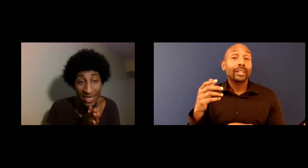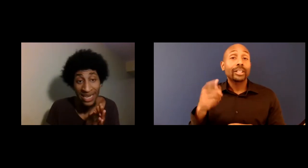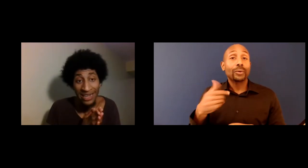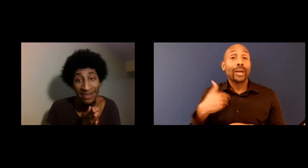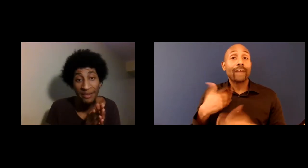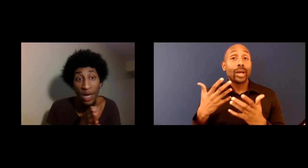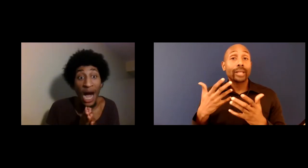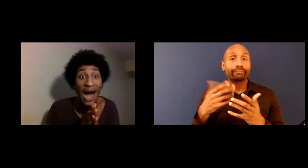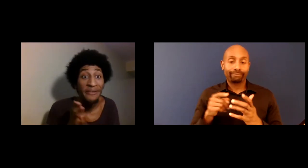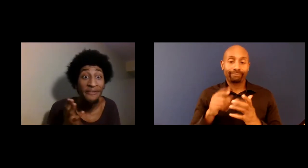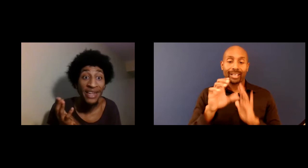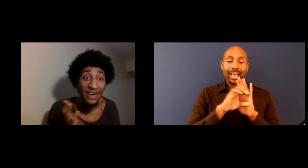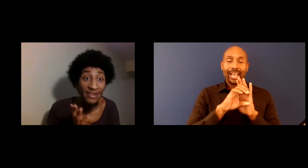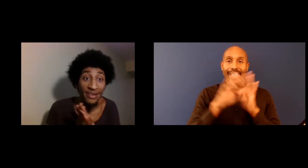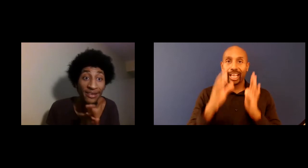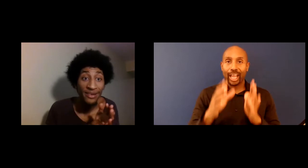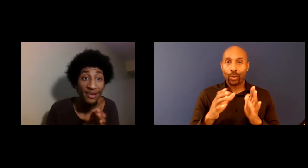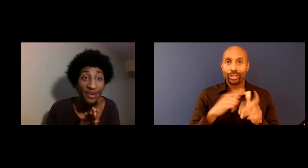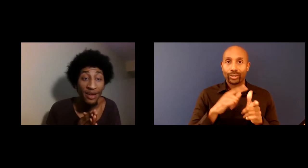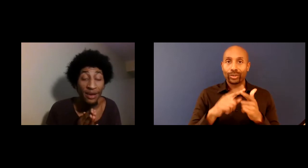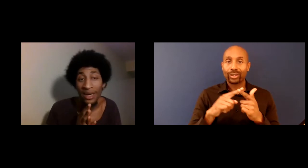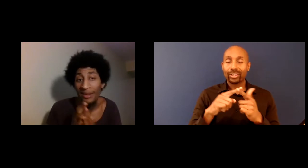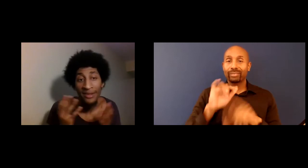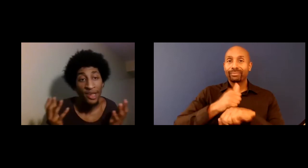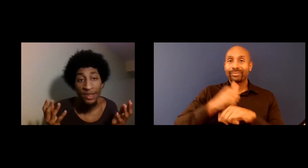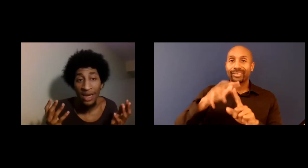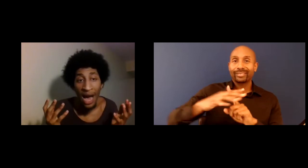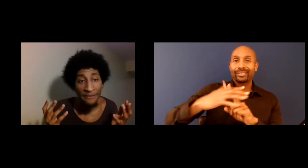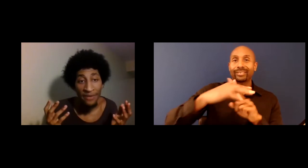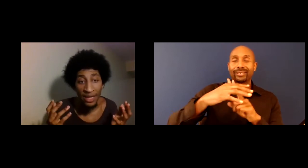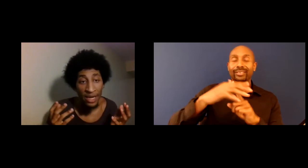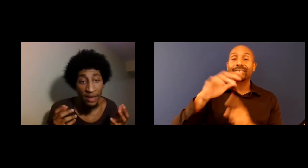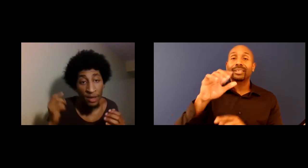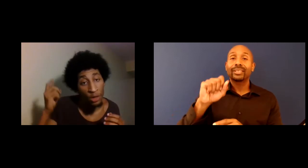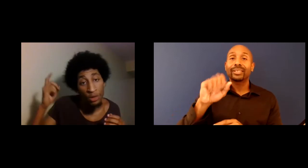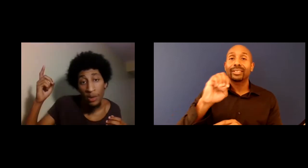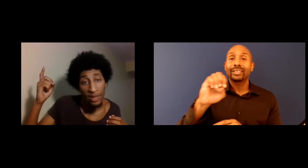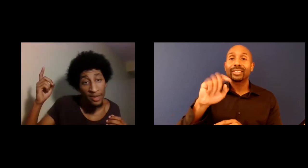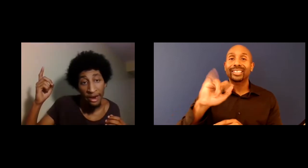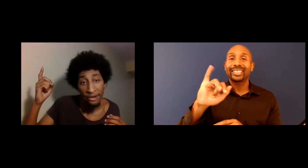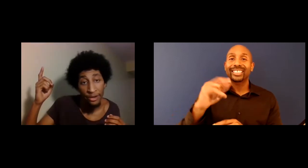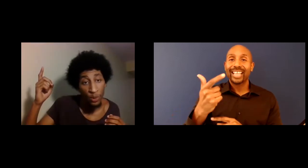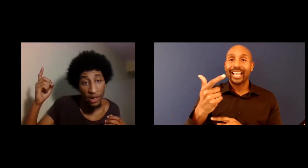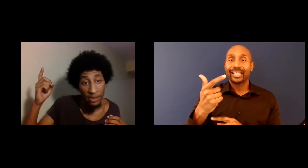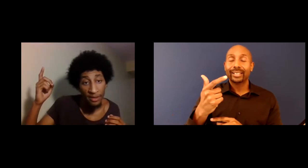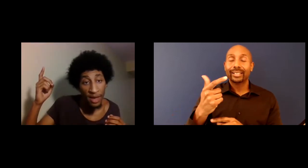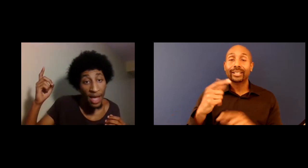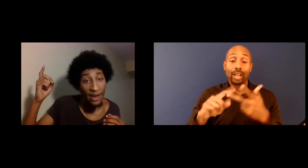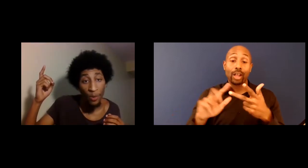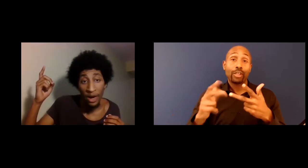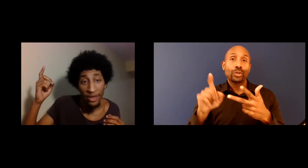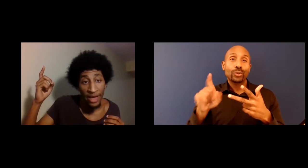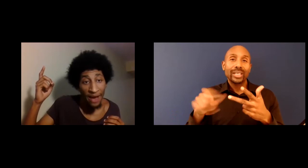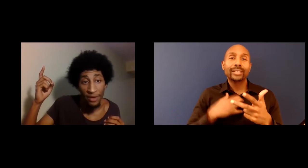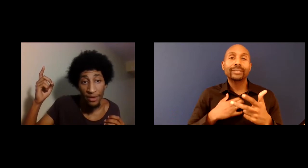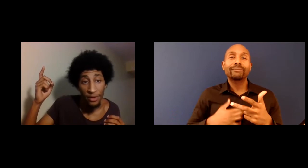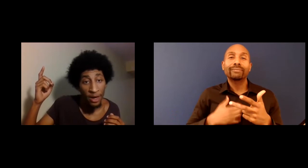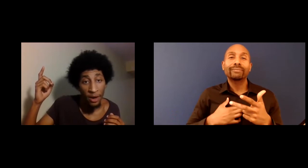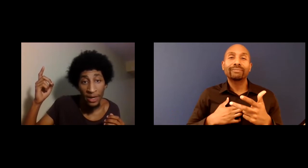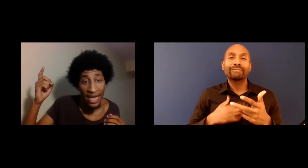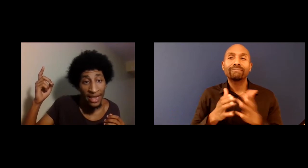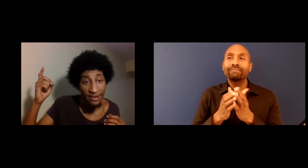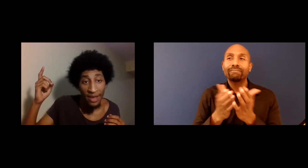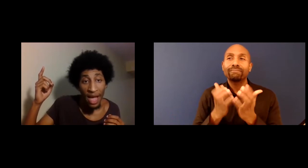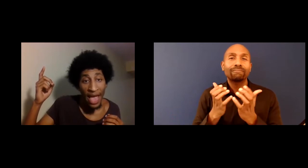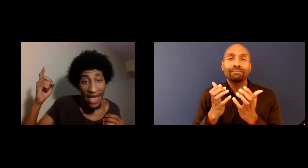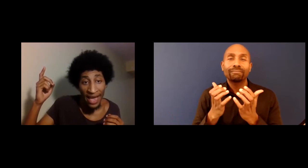We need some conflict. Because essentially conflict is, you know what this character wants and where they have to do to go